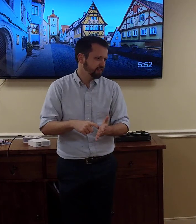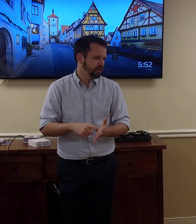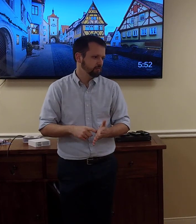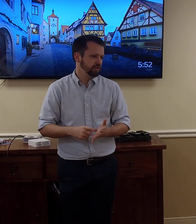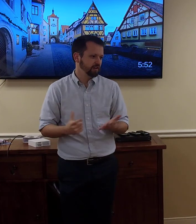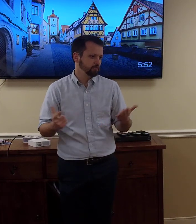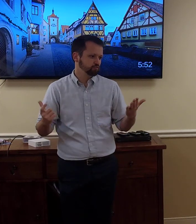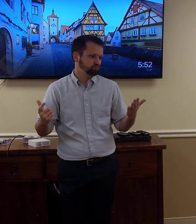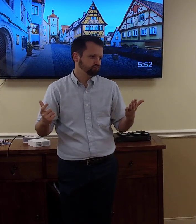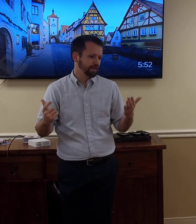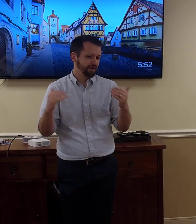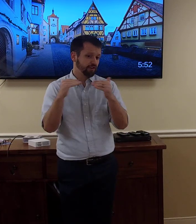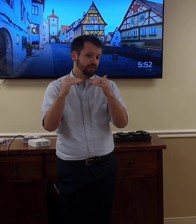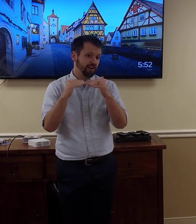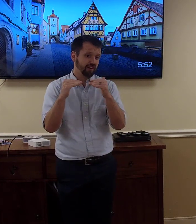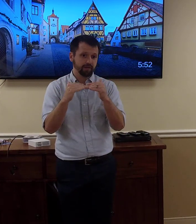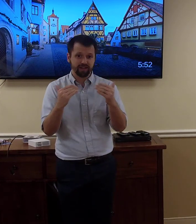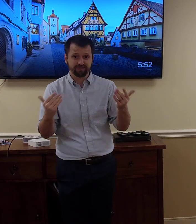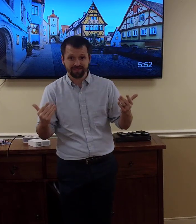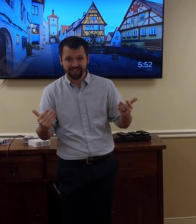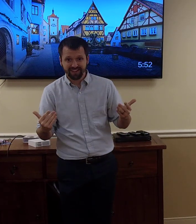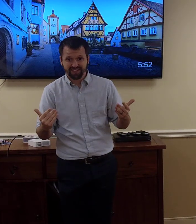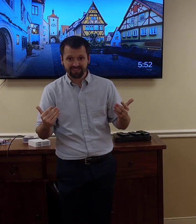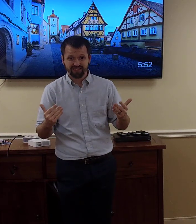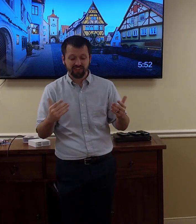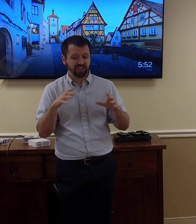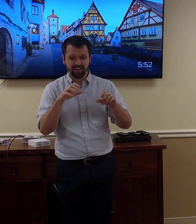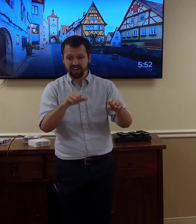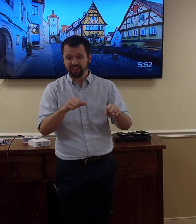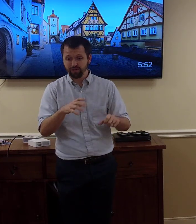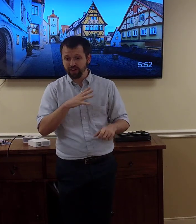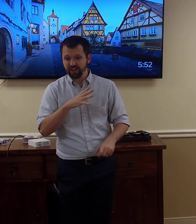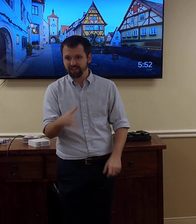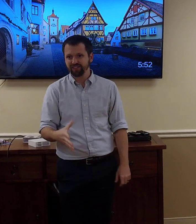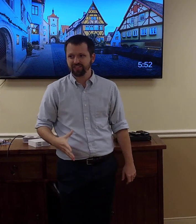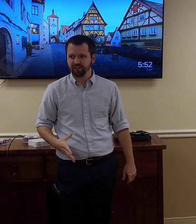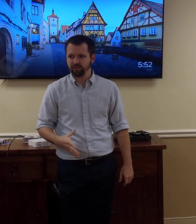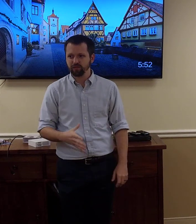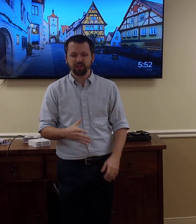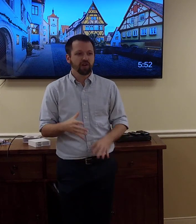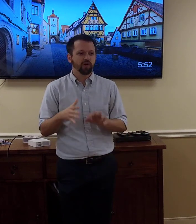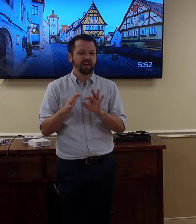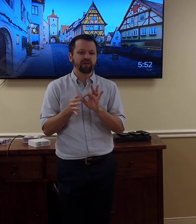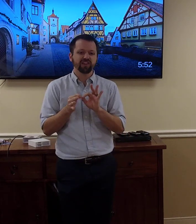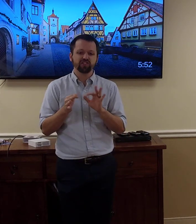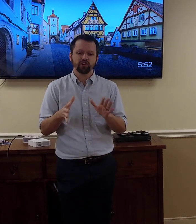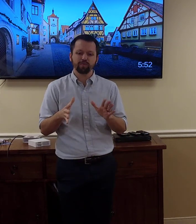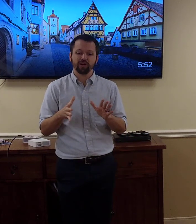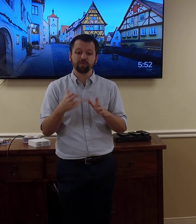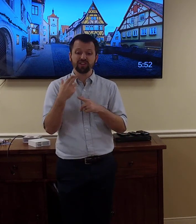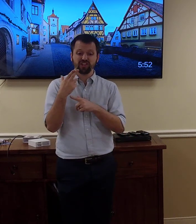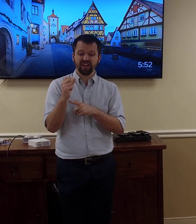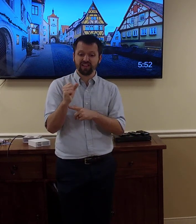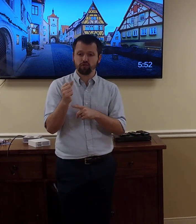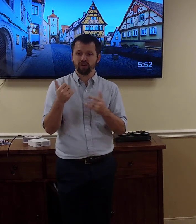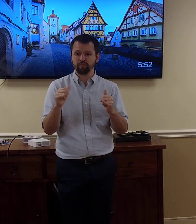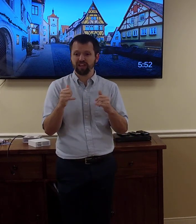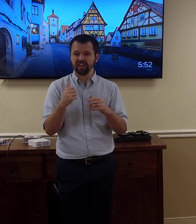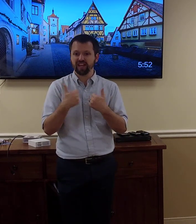So, fair is fair. I mean, doesn't get caught, you're fine. So, when I was an interpreter, especially in high school, I'd play a game where